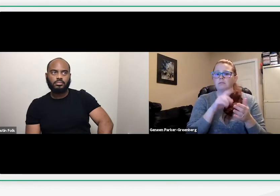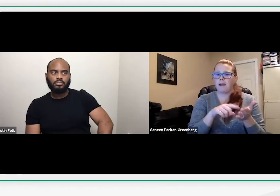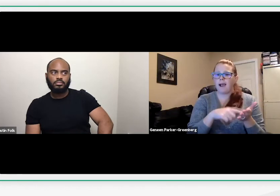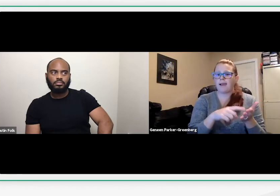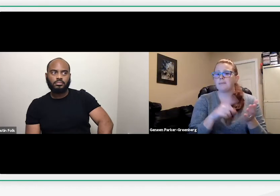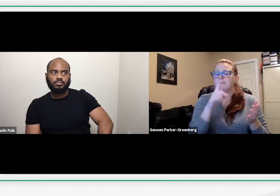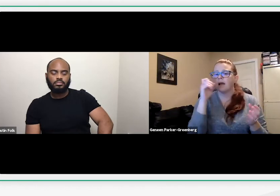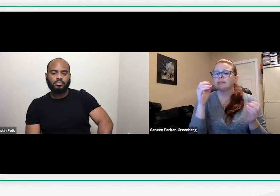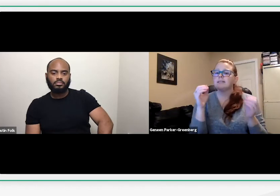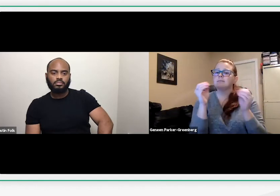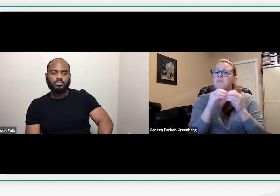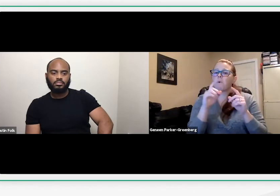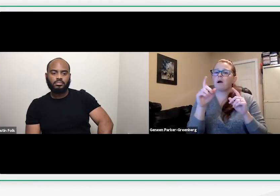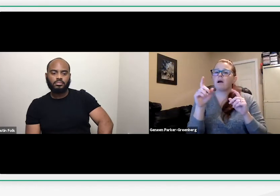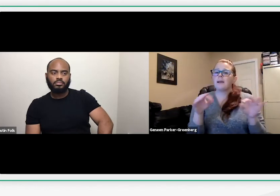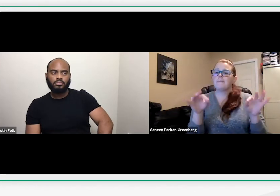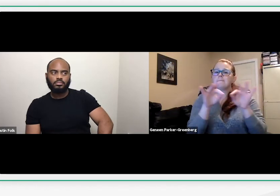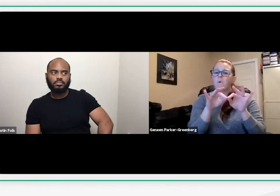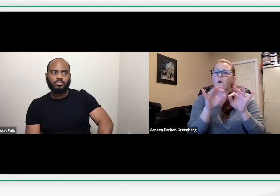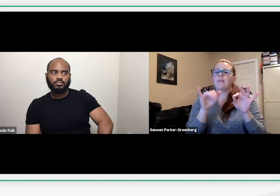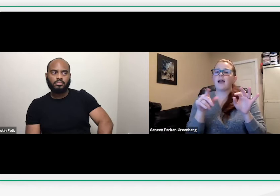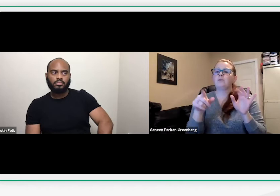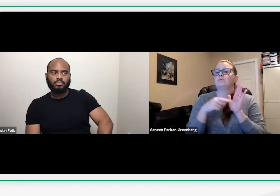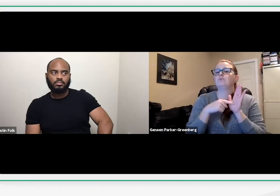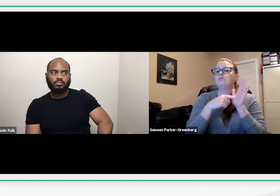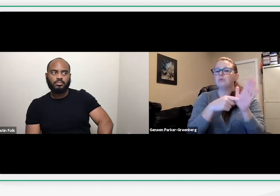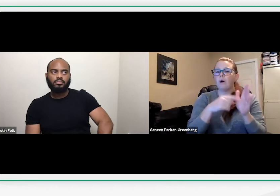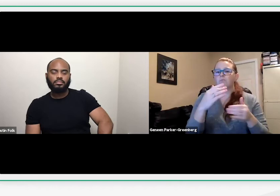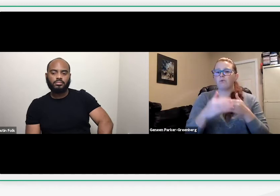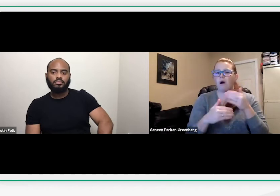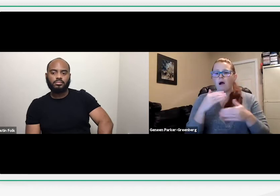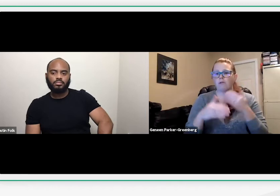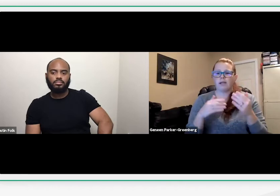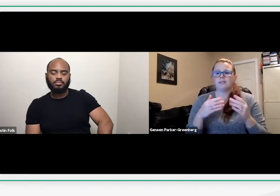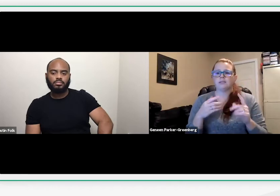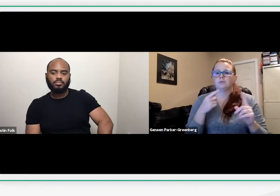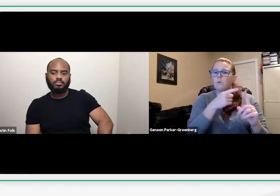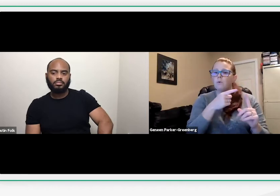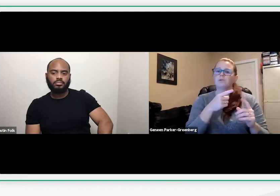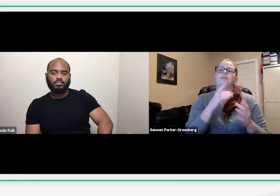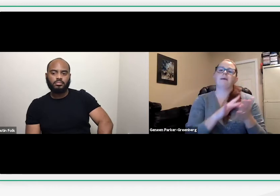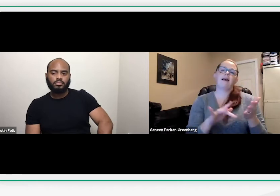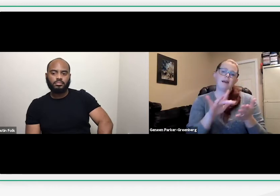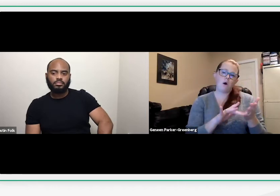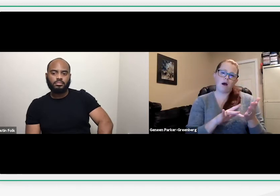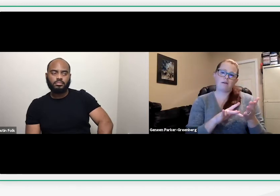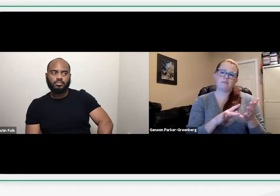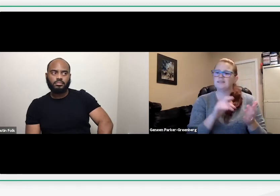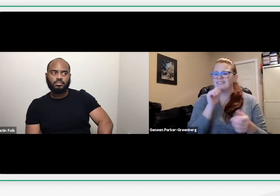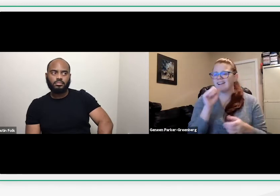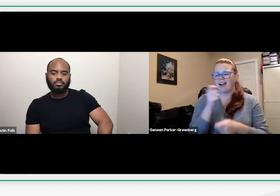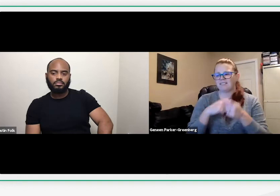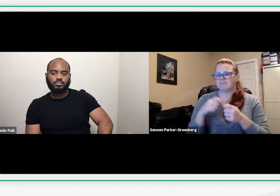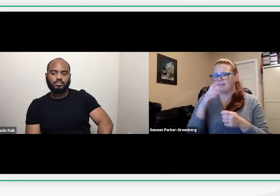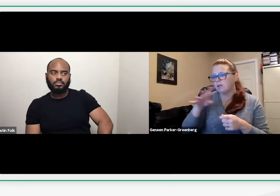up your credit score as you're working on those payments, making those payments, because that shows good faith. You're